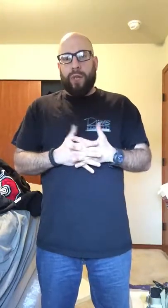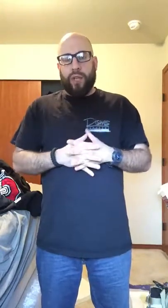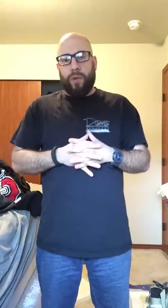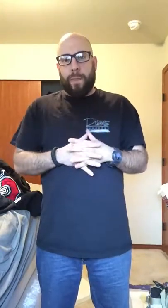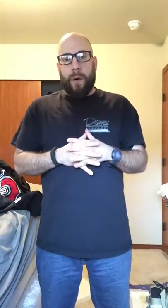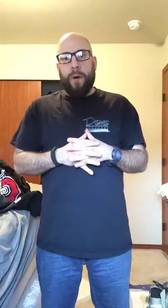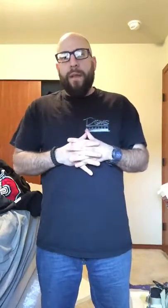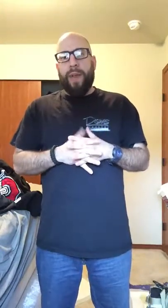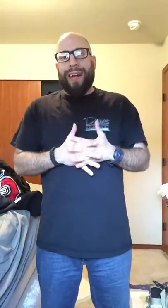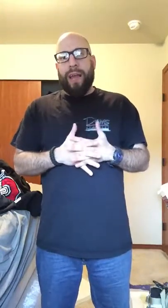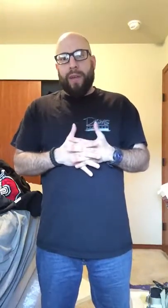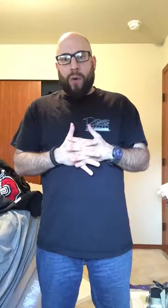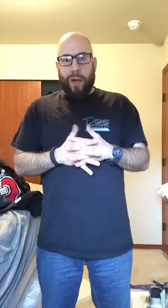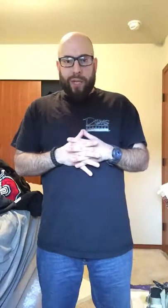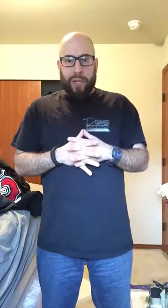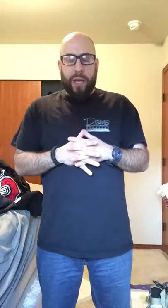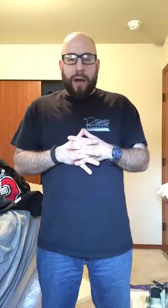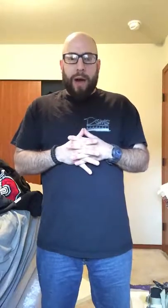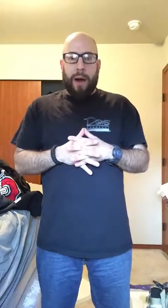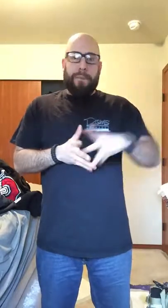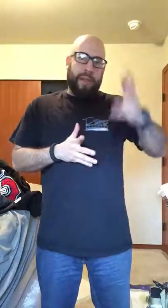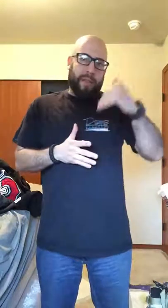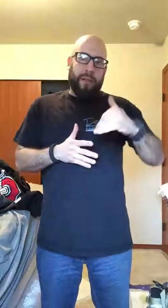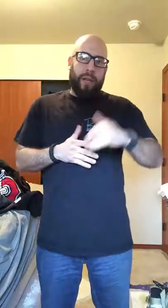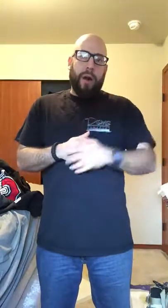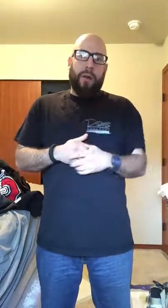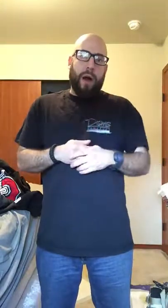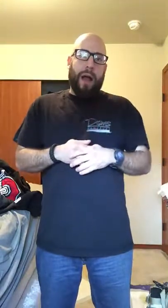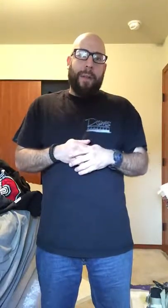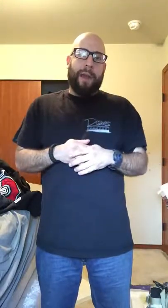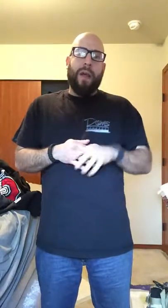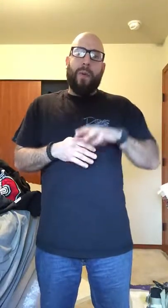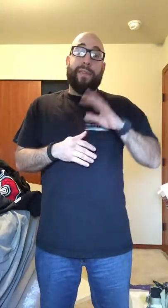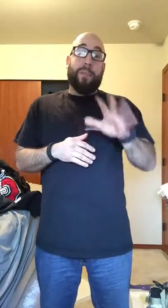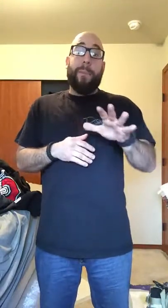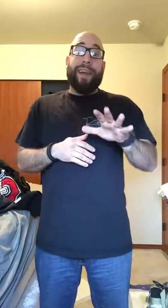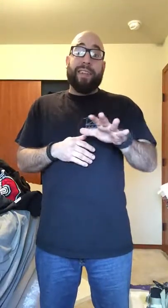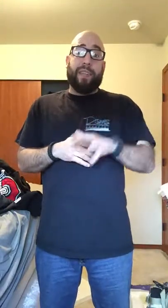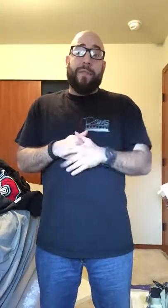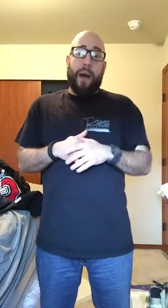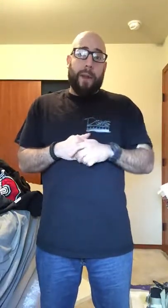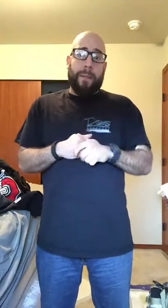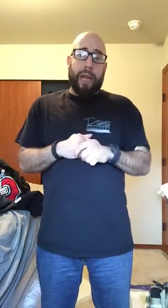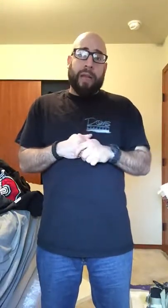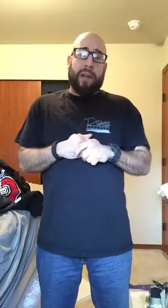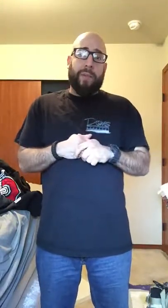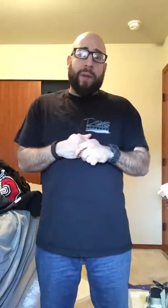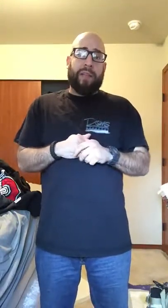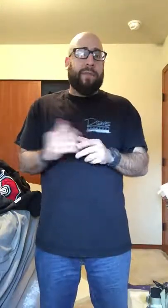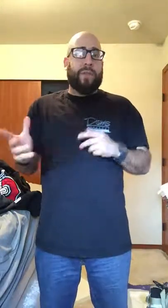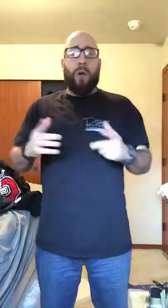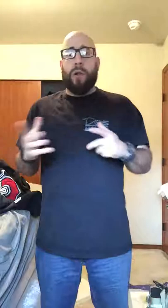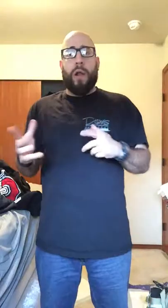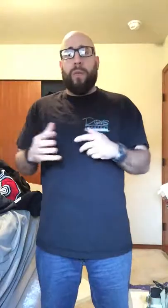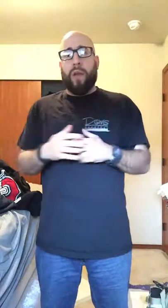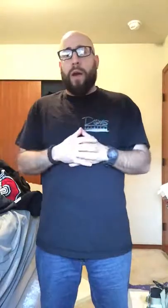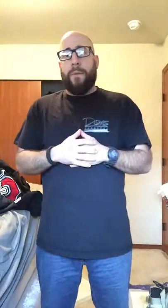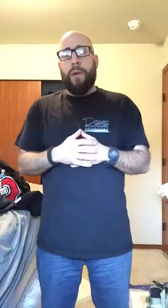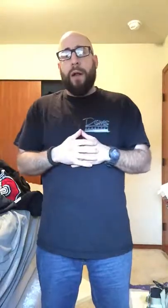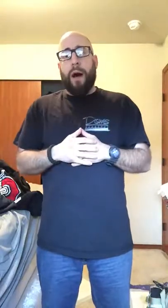Super Bowl. If you guys have any questions, please, comment. We have some amazing stuff coming up in the next couple weeks. I've just partnered up with a couple